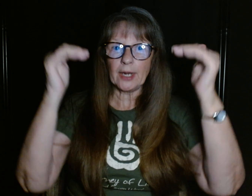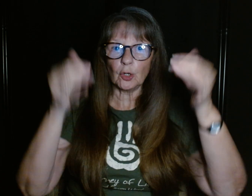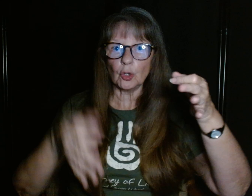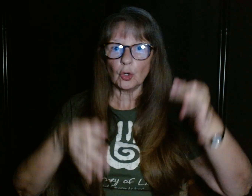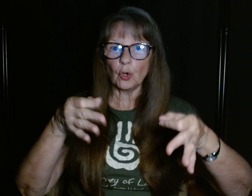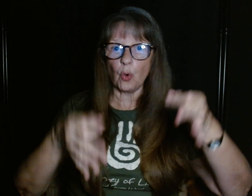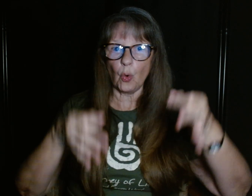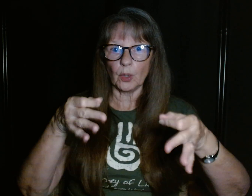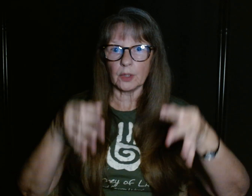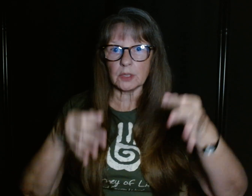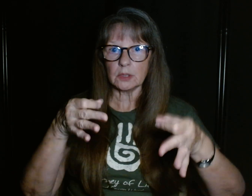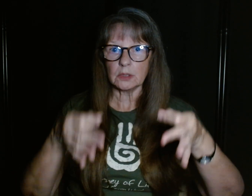higher court.